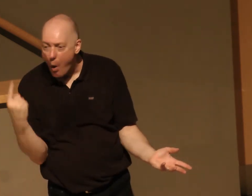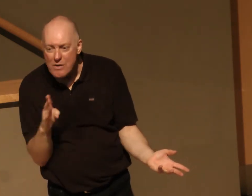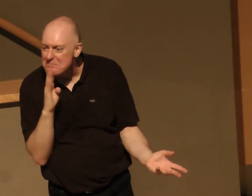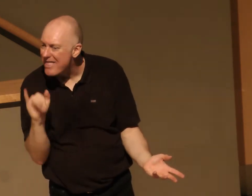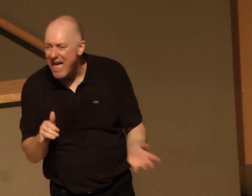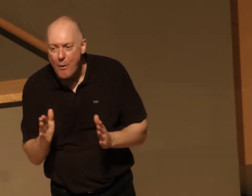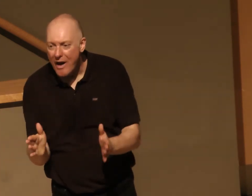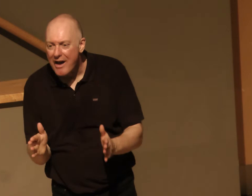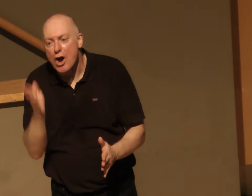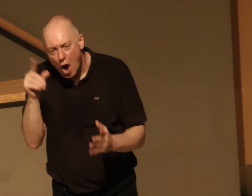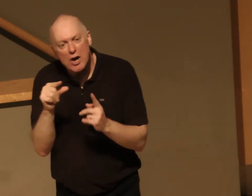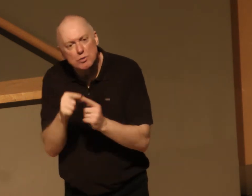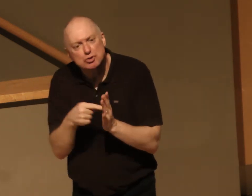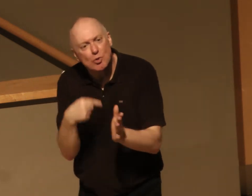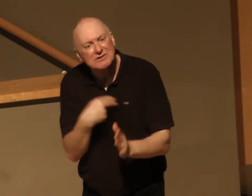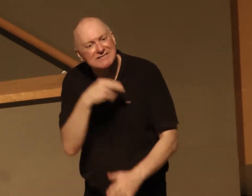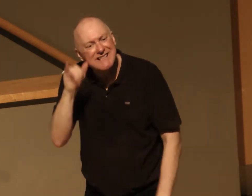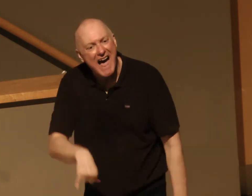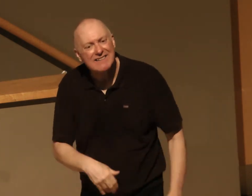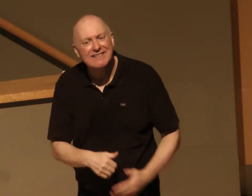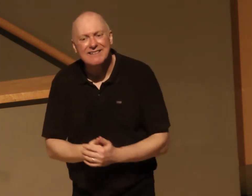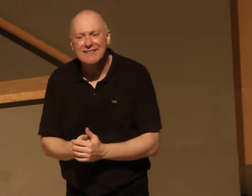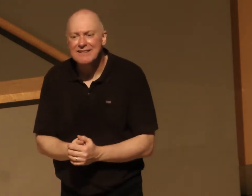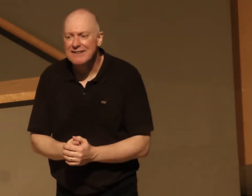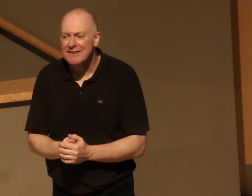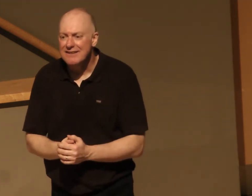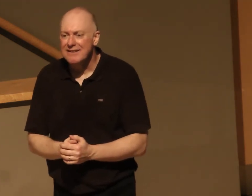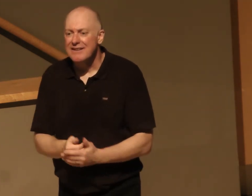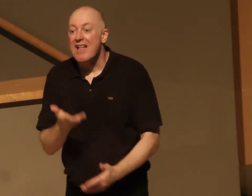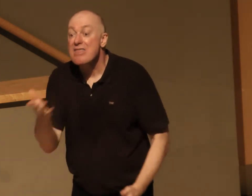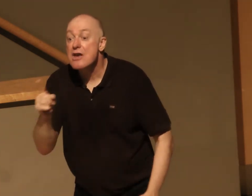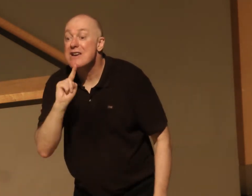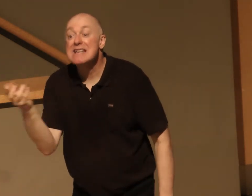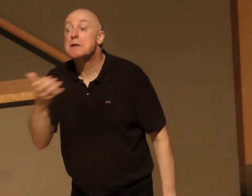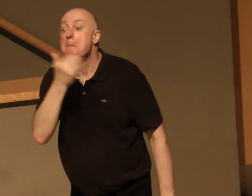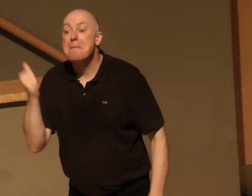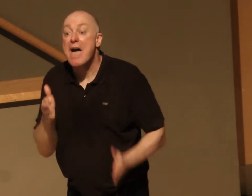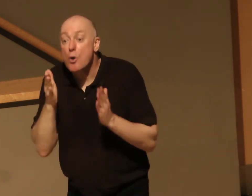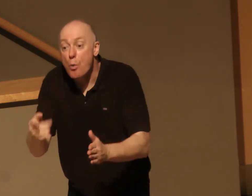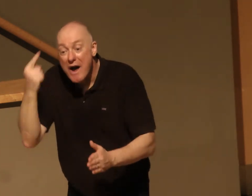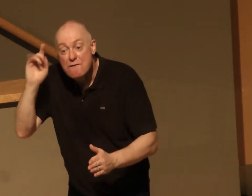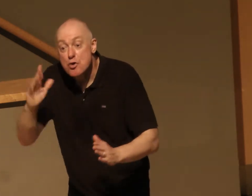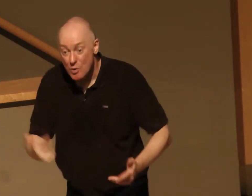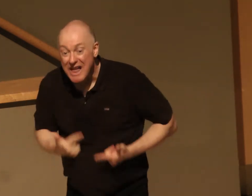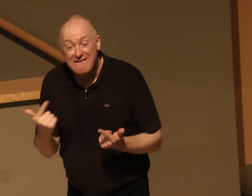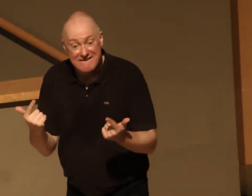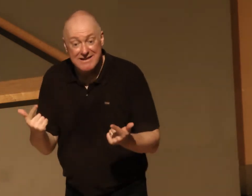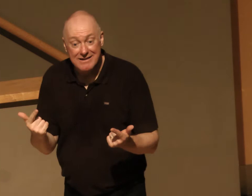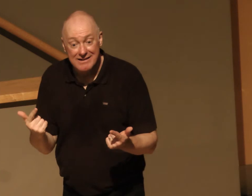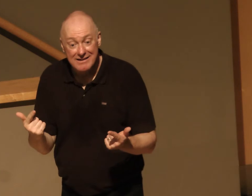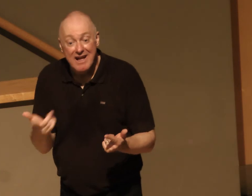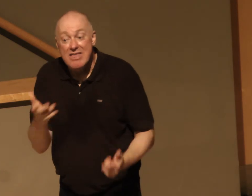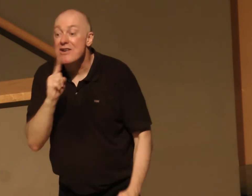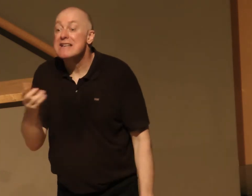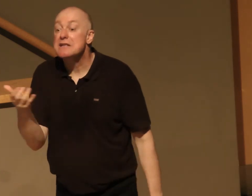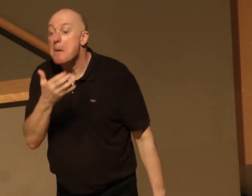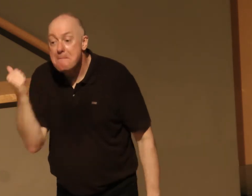it's what God's word shows us there is a better way for your life there is a better hope